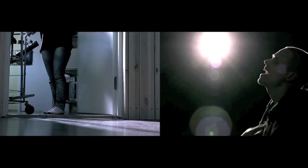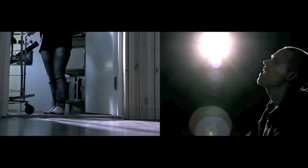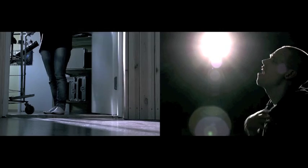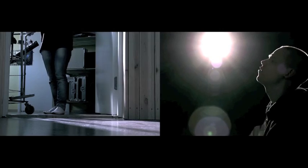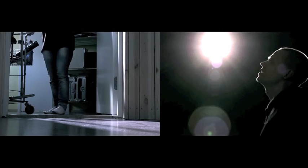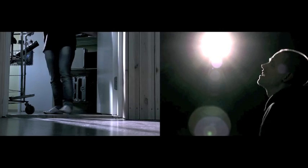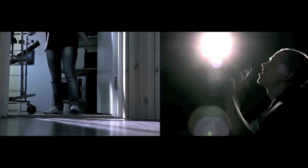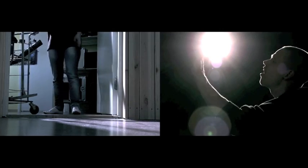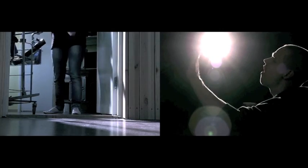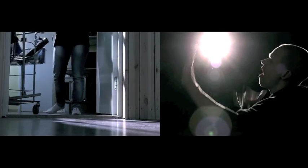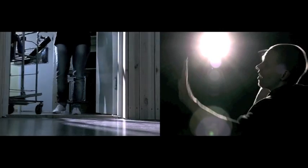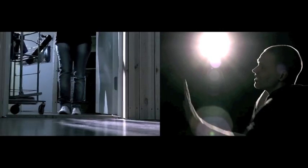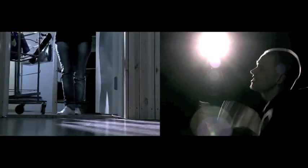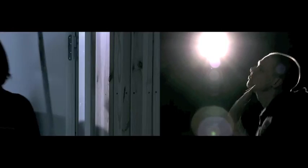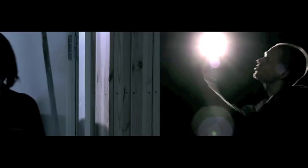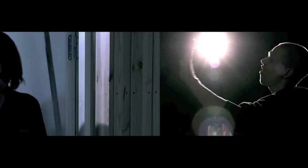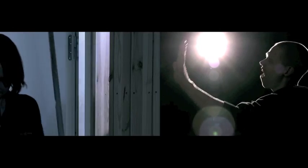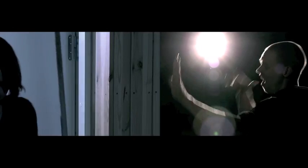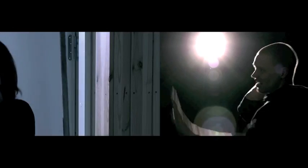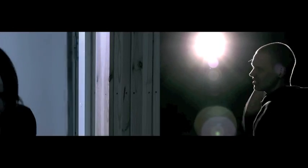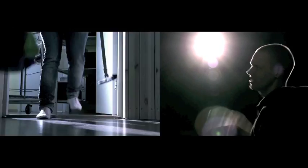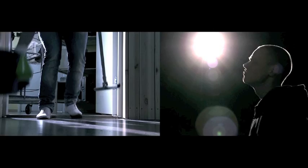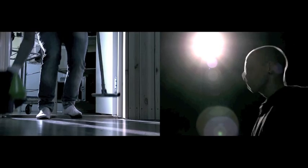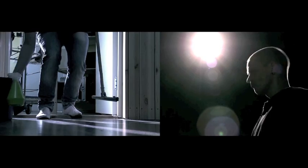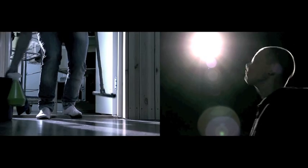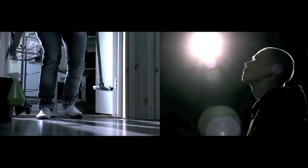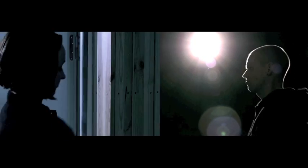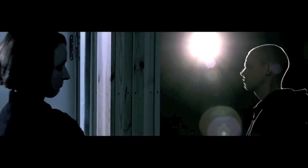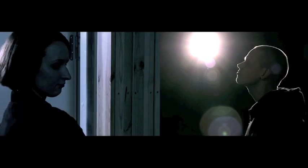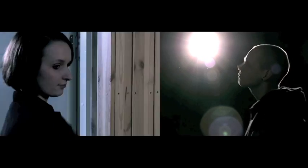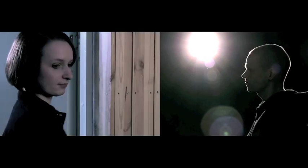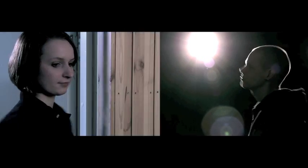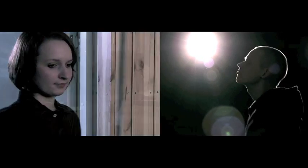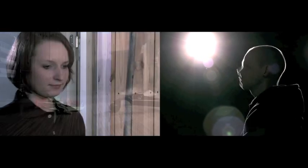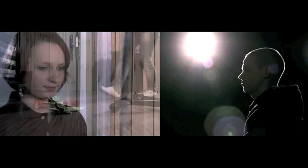And I'm wishing your heart listens, your heart listens.